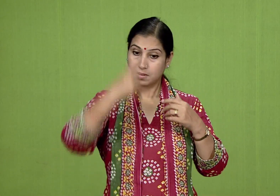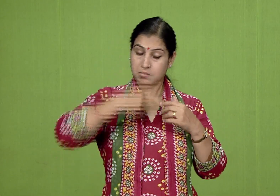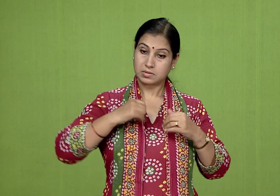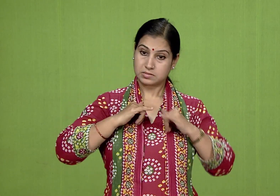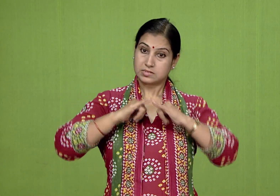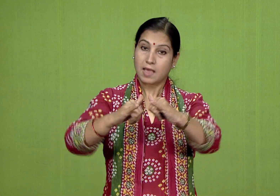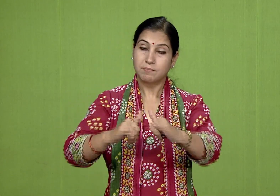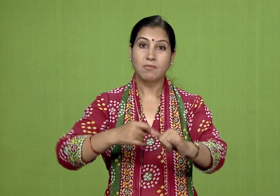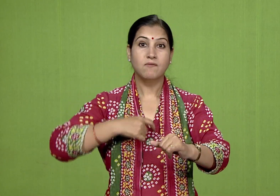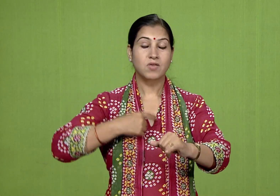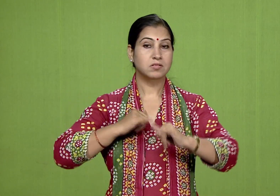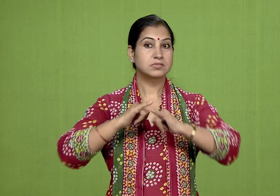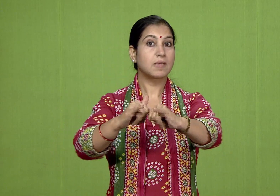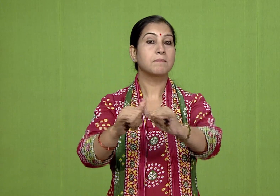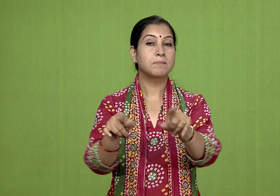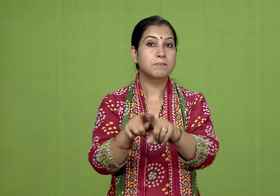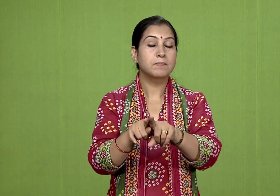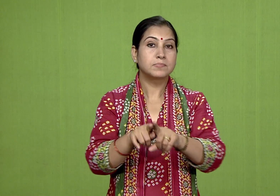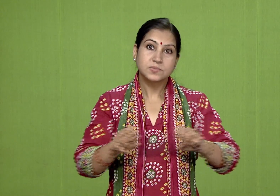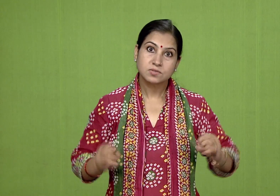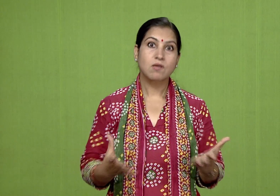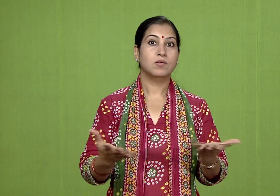empathizing with people around us.